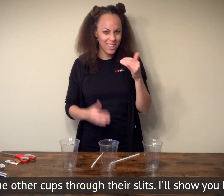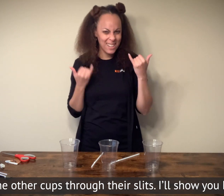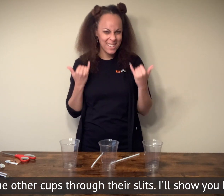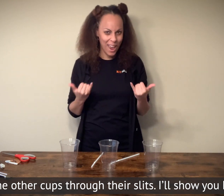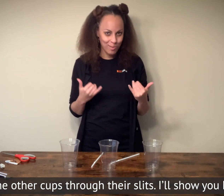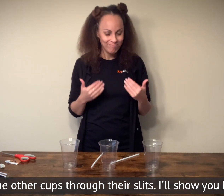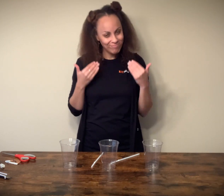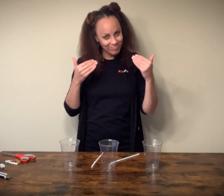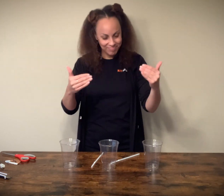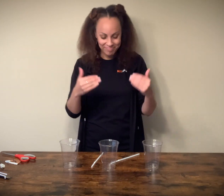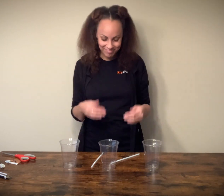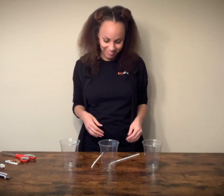how.